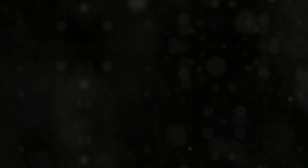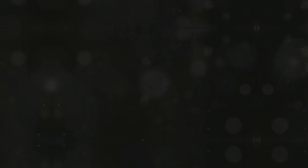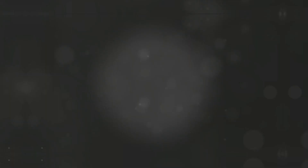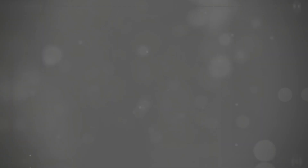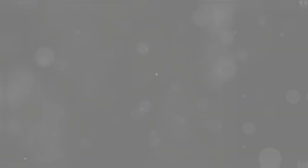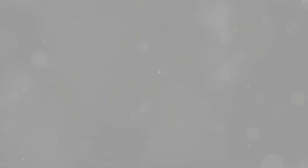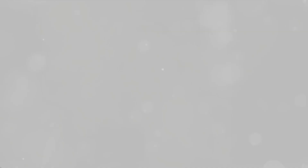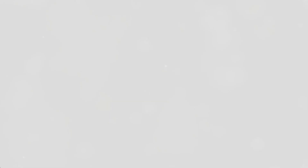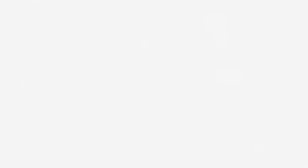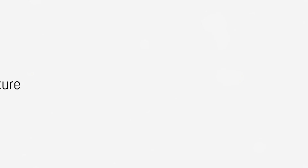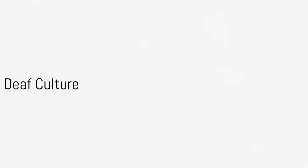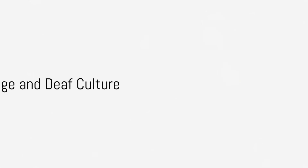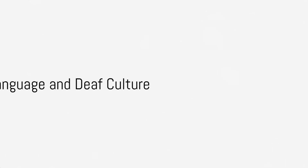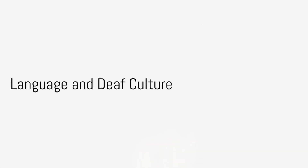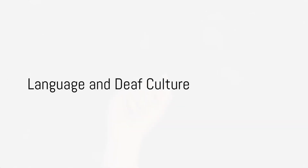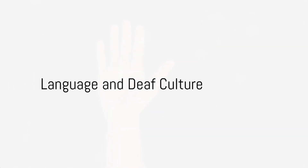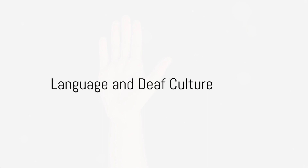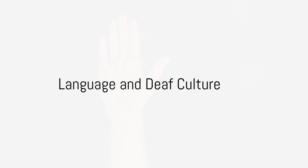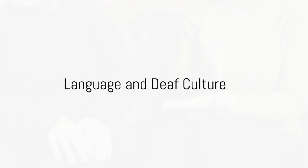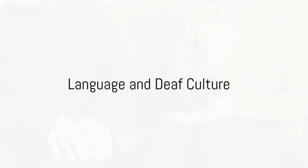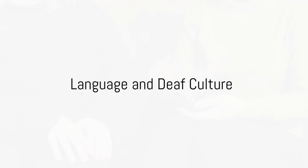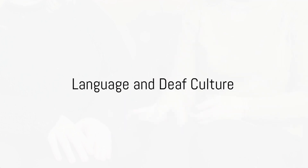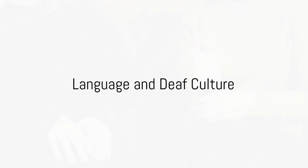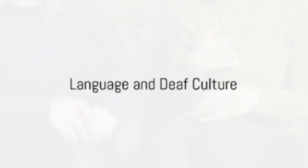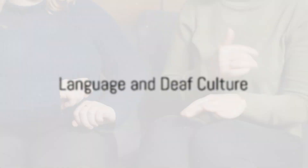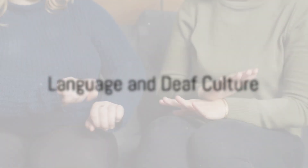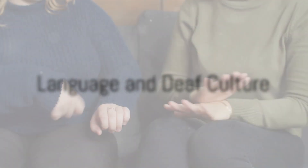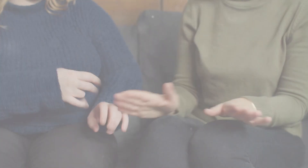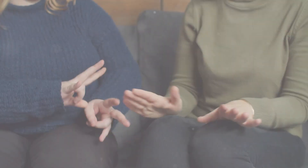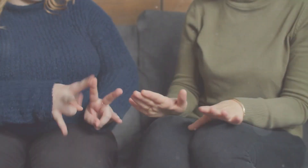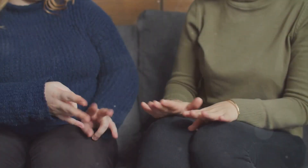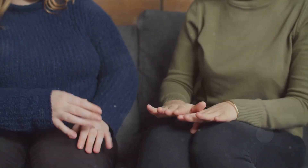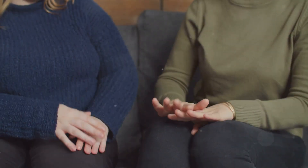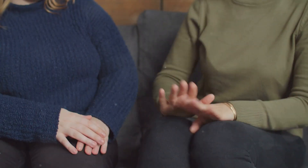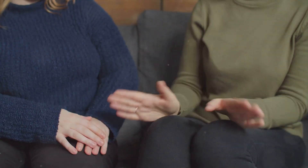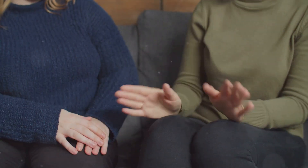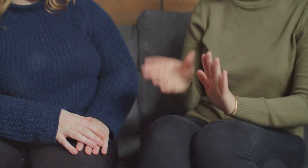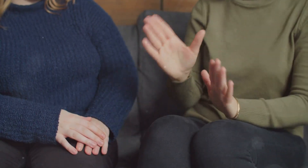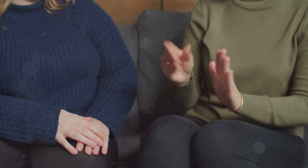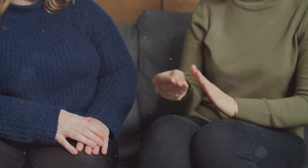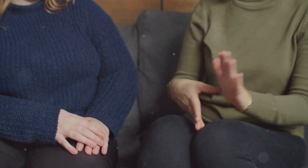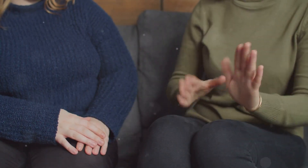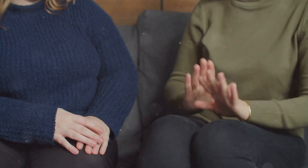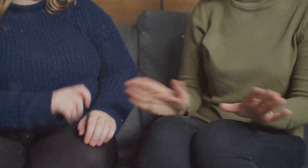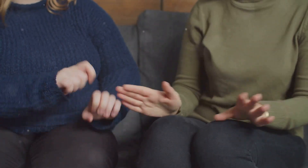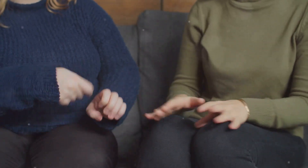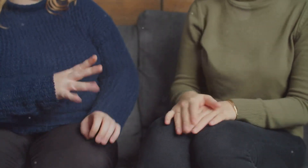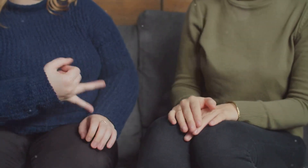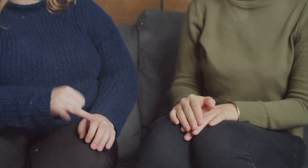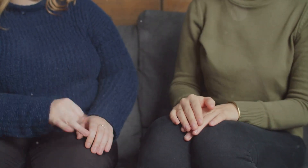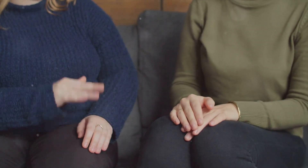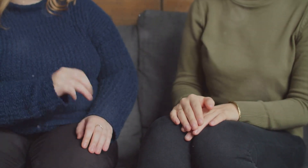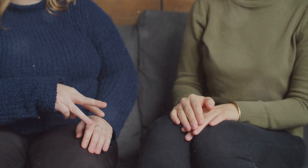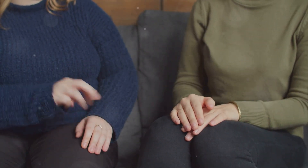Language and culture are inseparable. And in deaf culture, that language is American Sign Language.